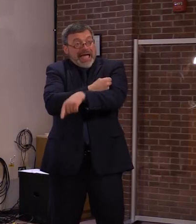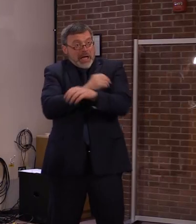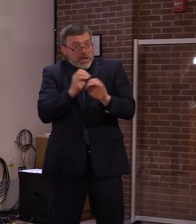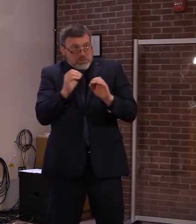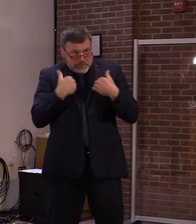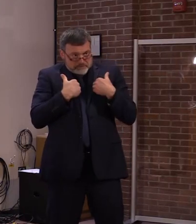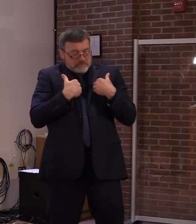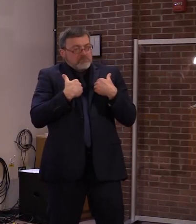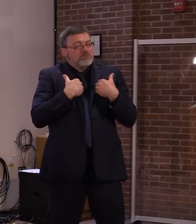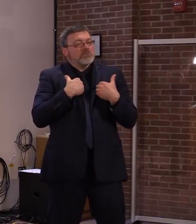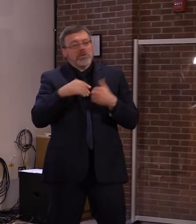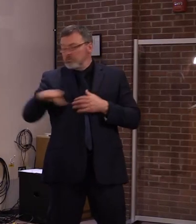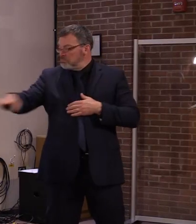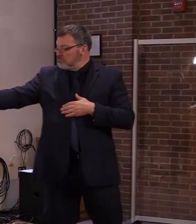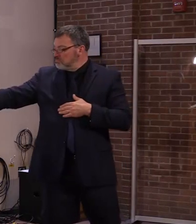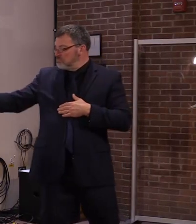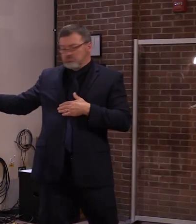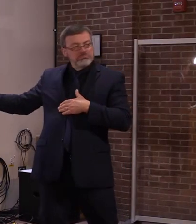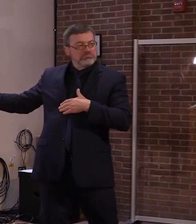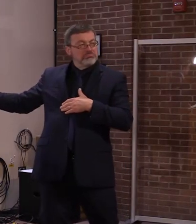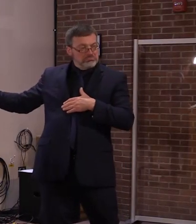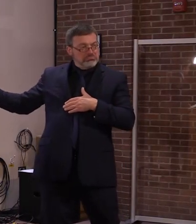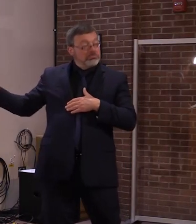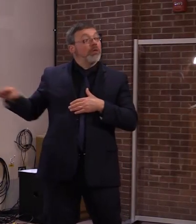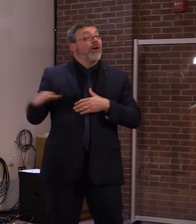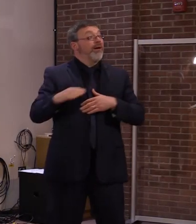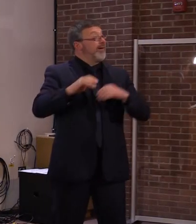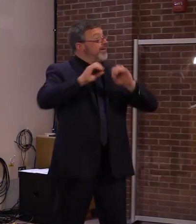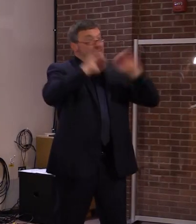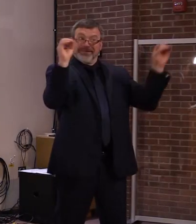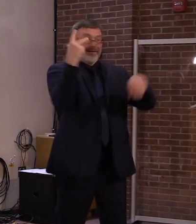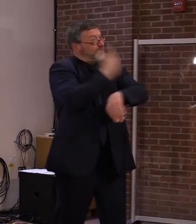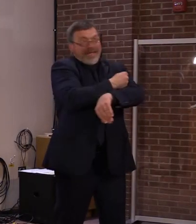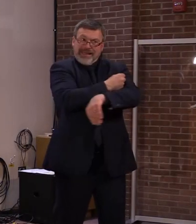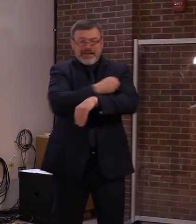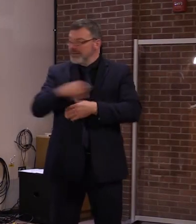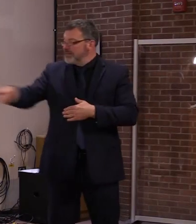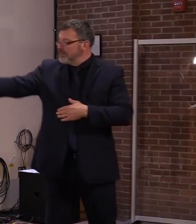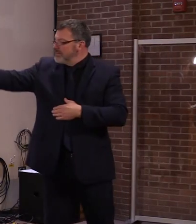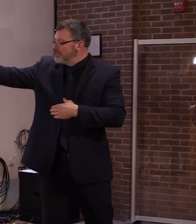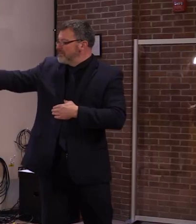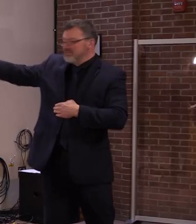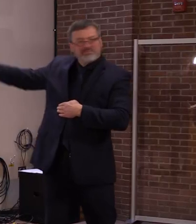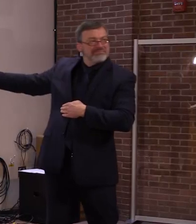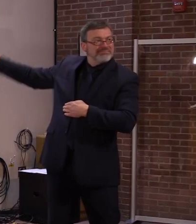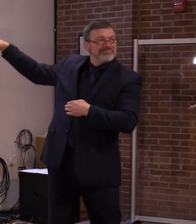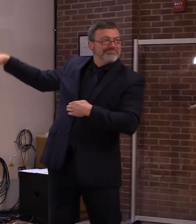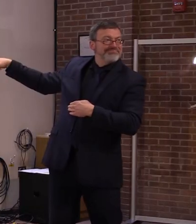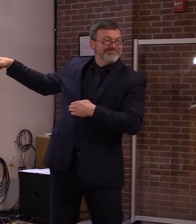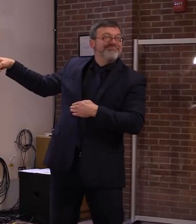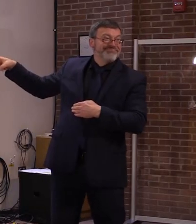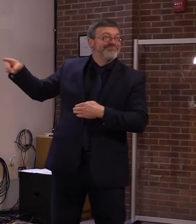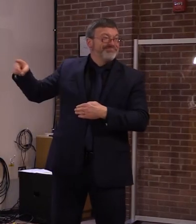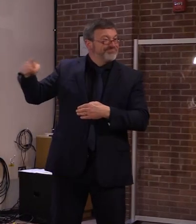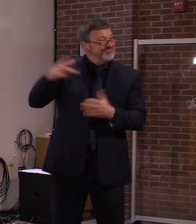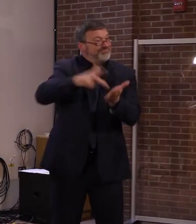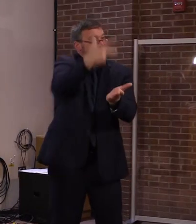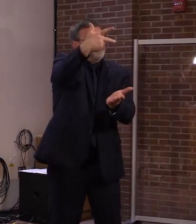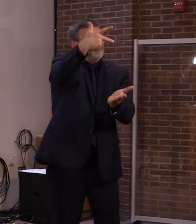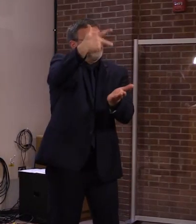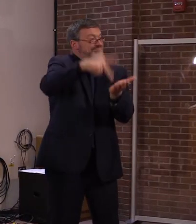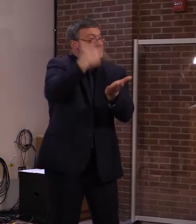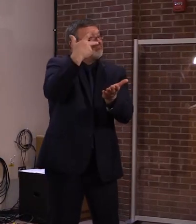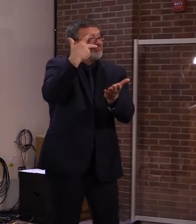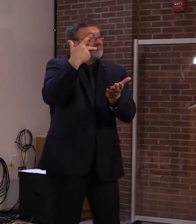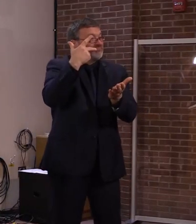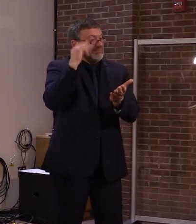that are improvement in those that are not fully vaccinated, slight increase in those who are fully vaccinated, a similar trend to what we saw this week, and